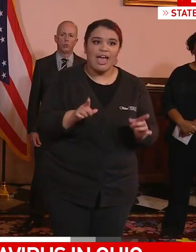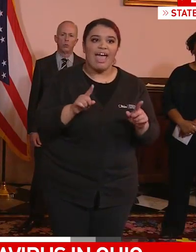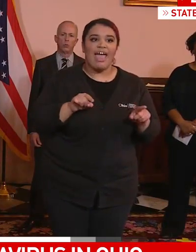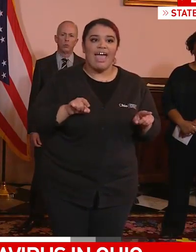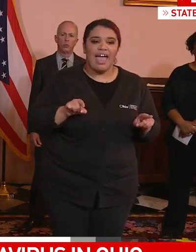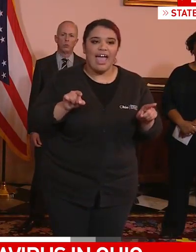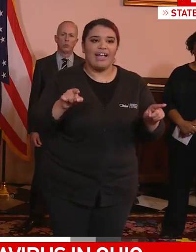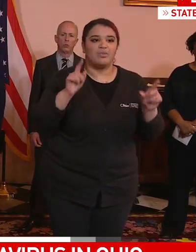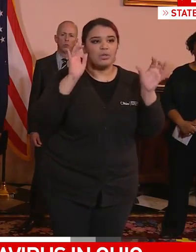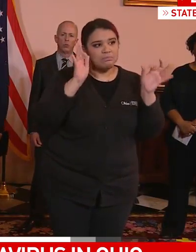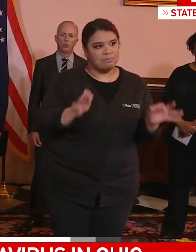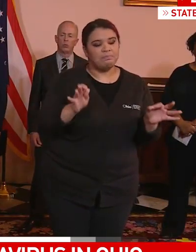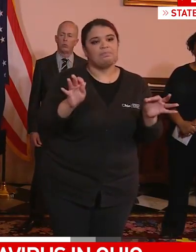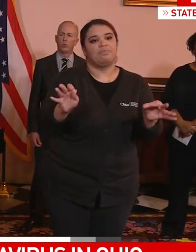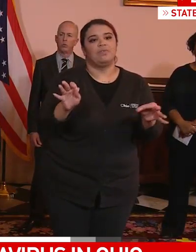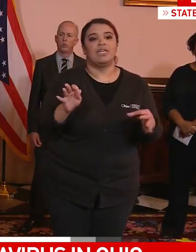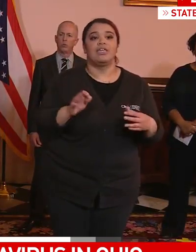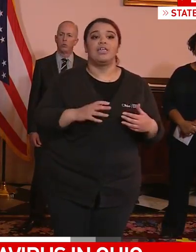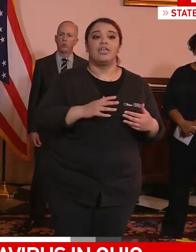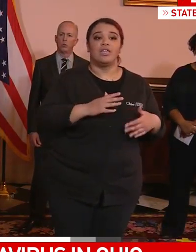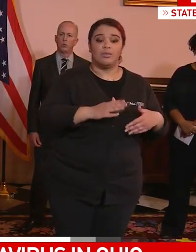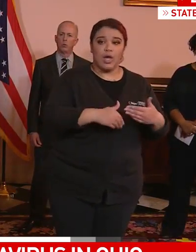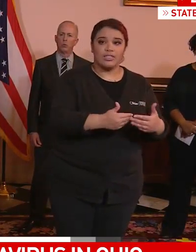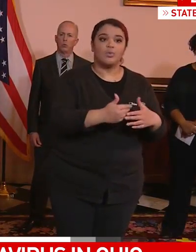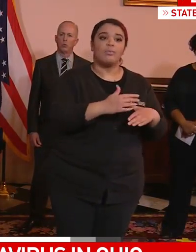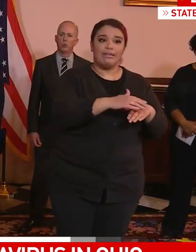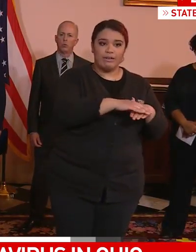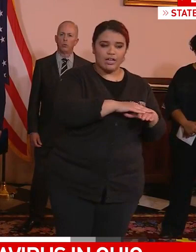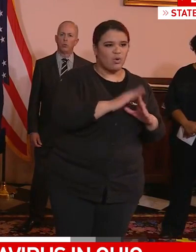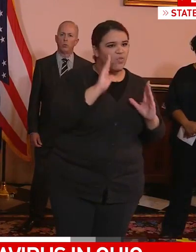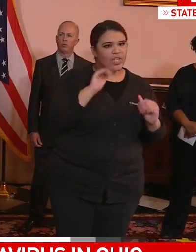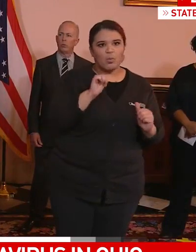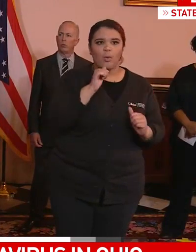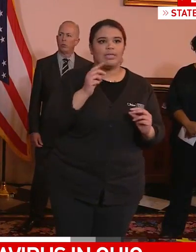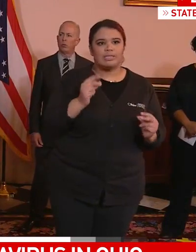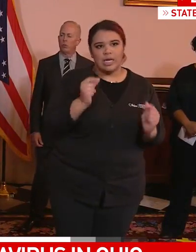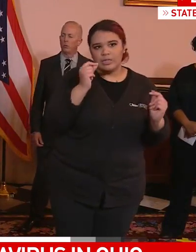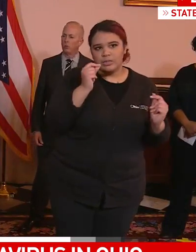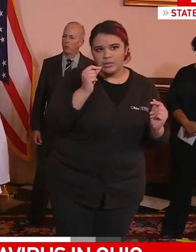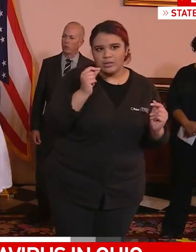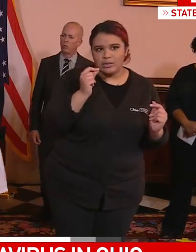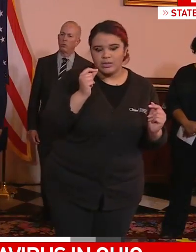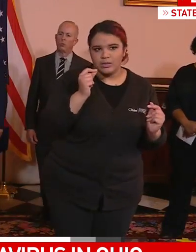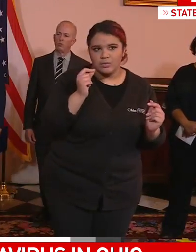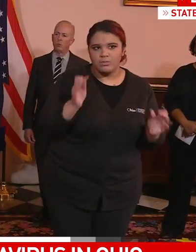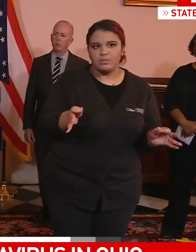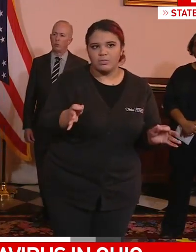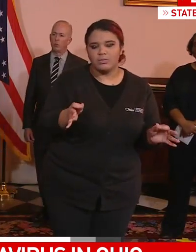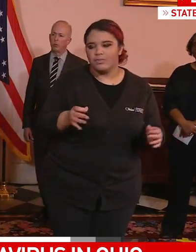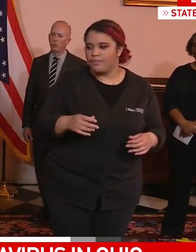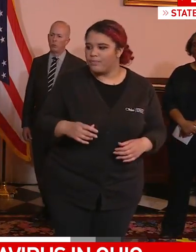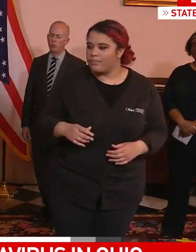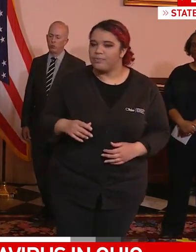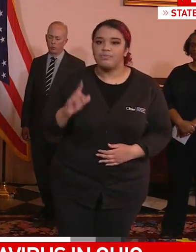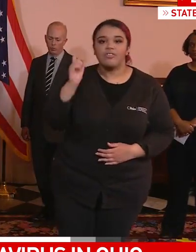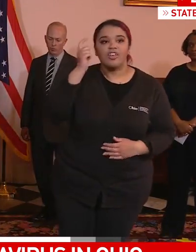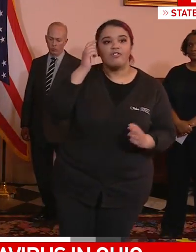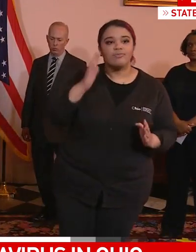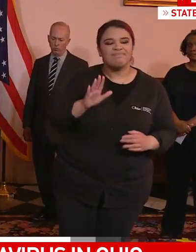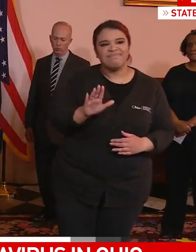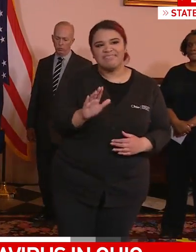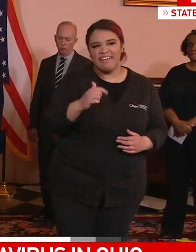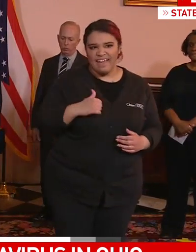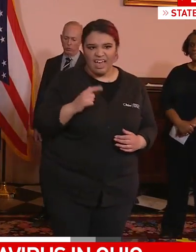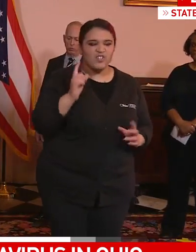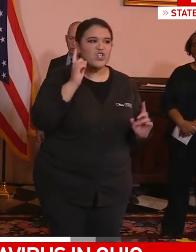that. It will happen gradually. Hopefully, it wouldn't be something sudden. Let me just add to that. I know people who are already doing that,